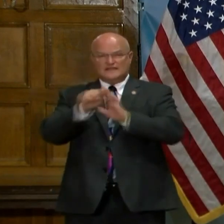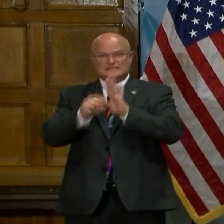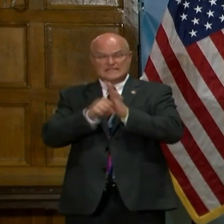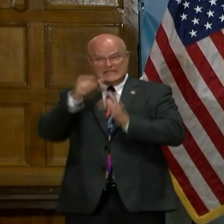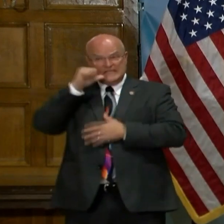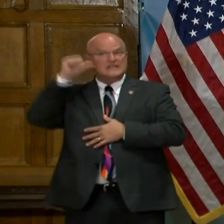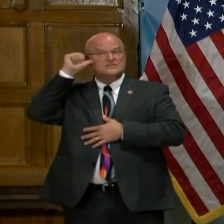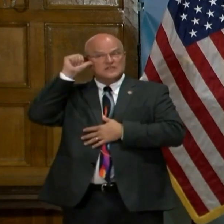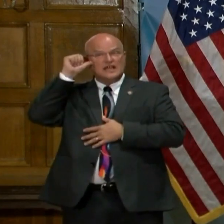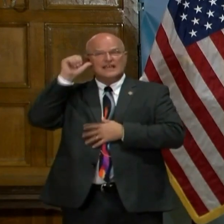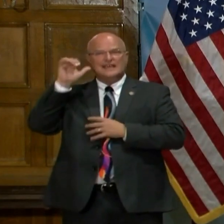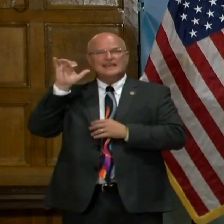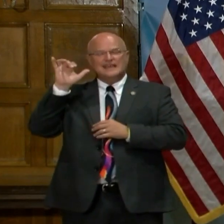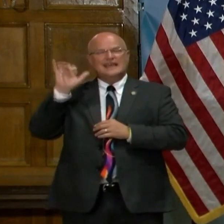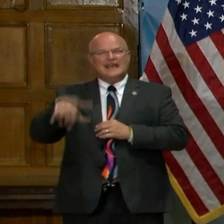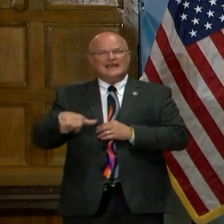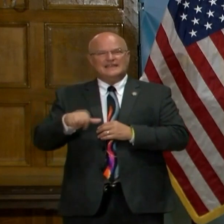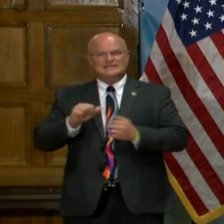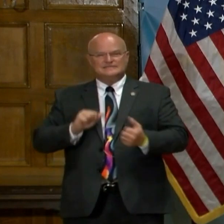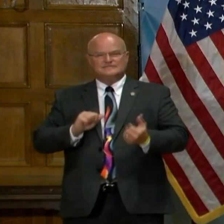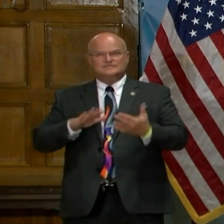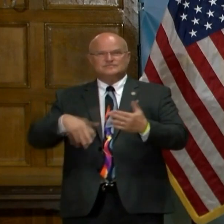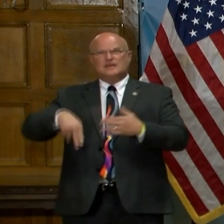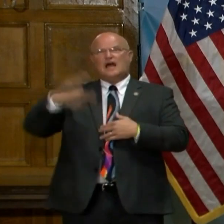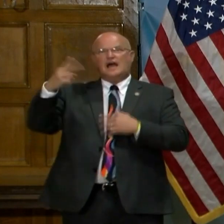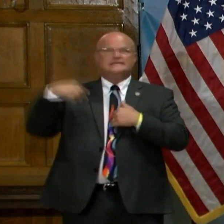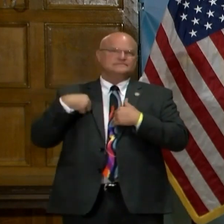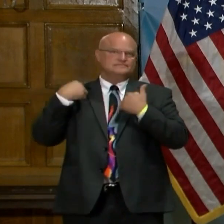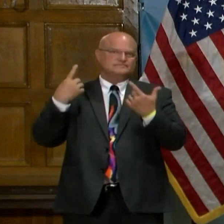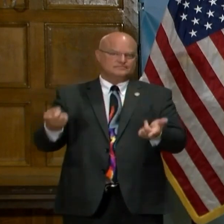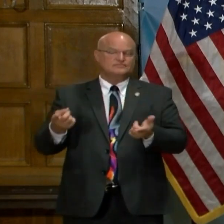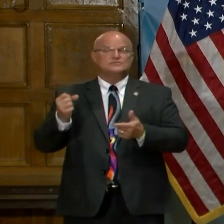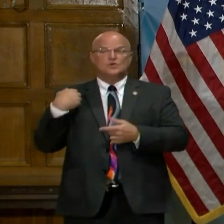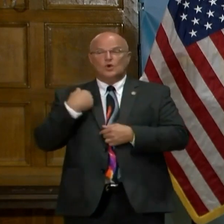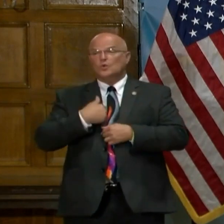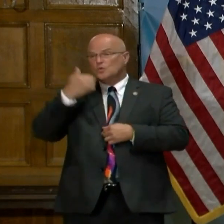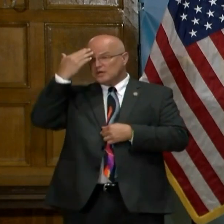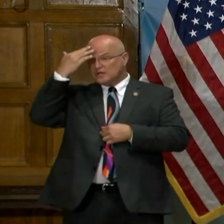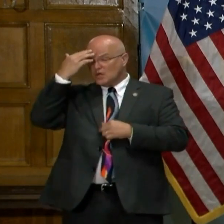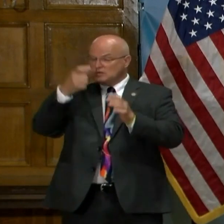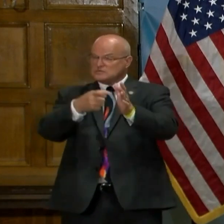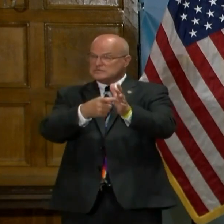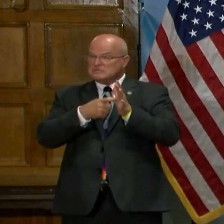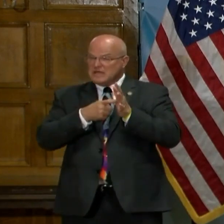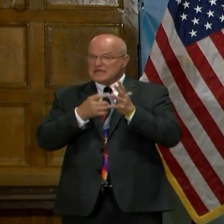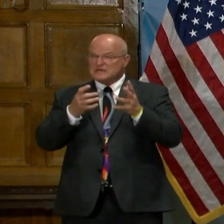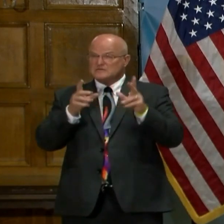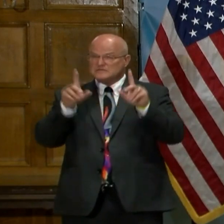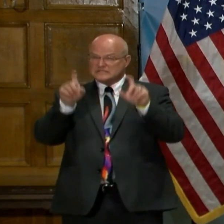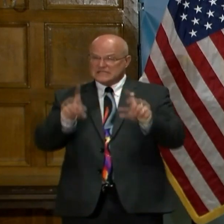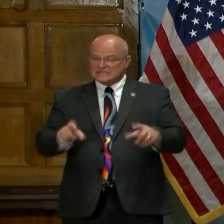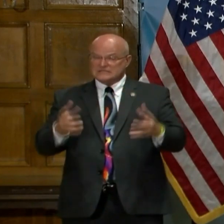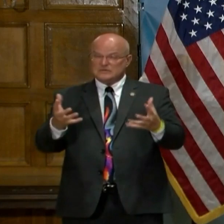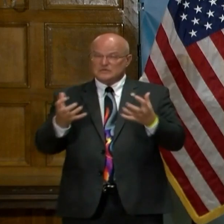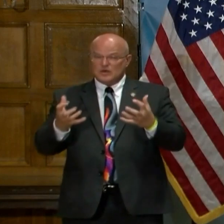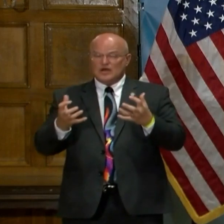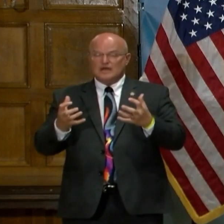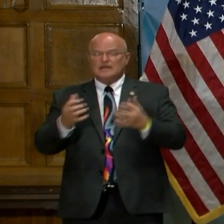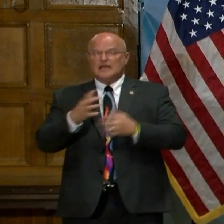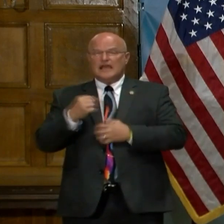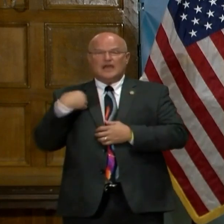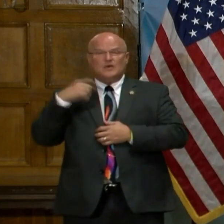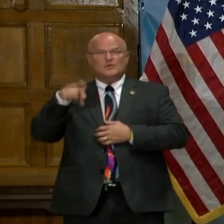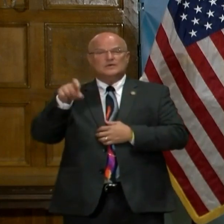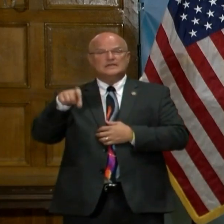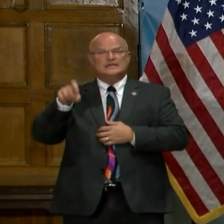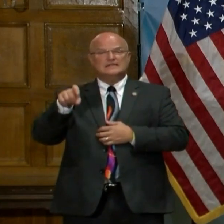yesterday, and that's approaching the highest that we've done. So we know there's a demand out there, and you know, we